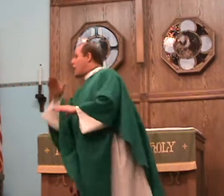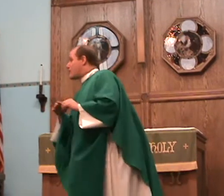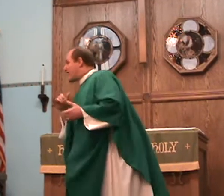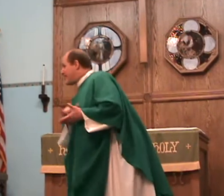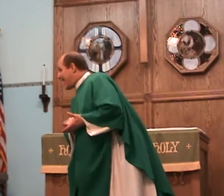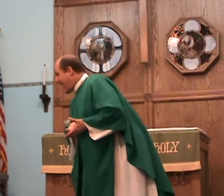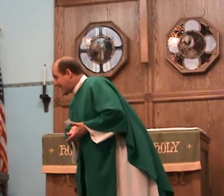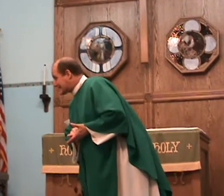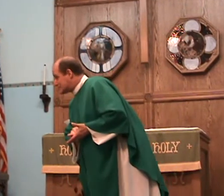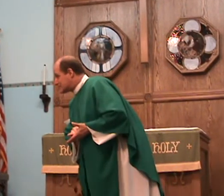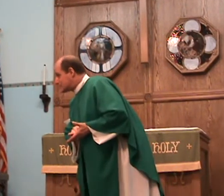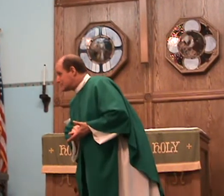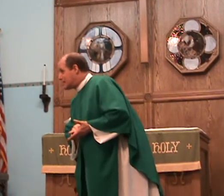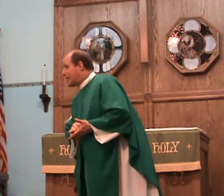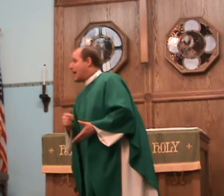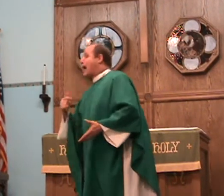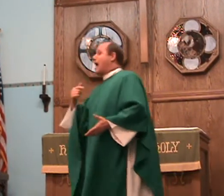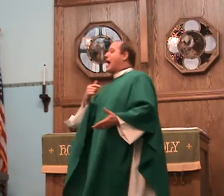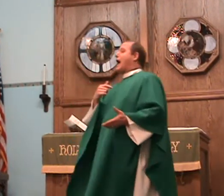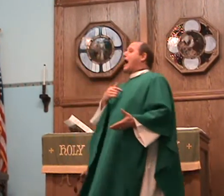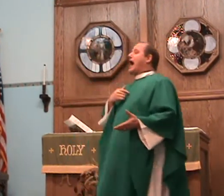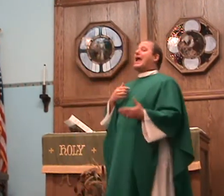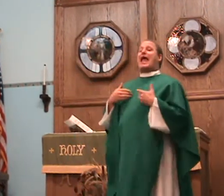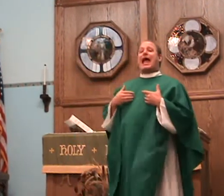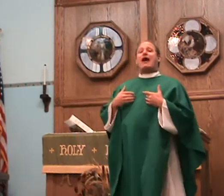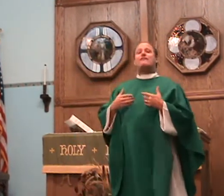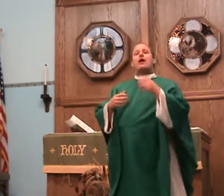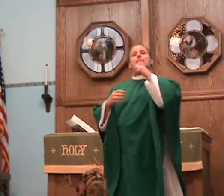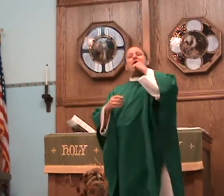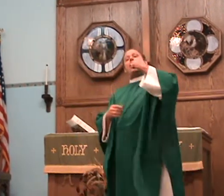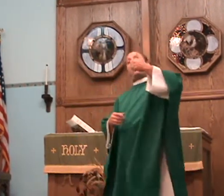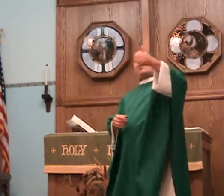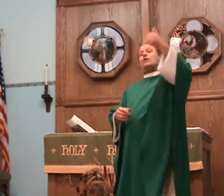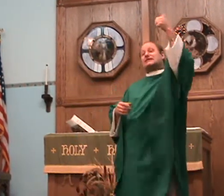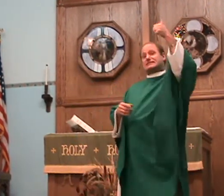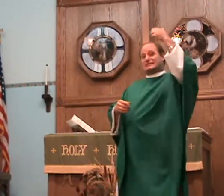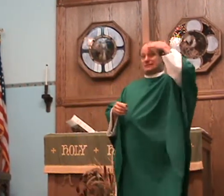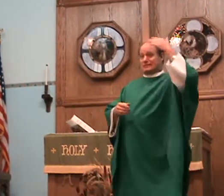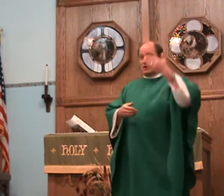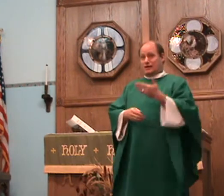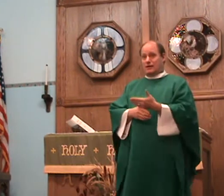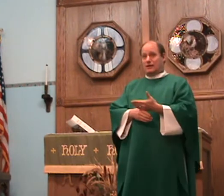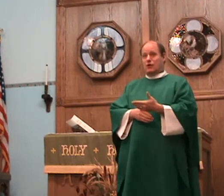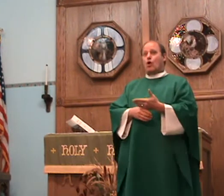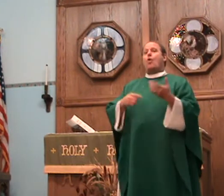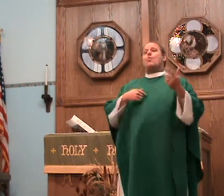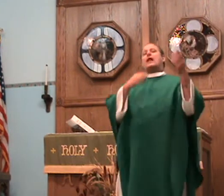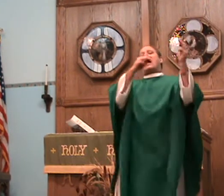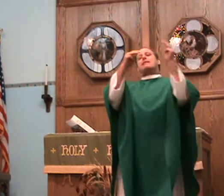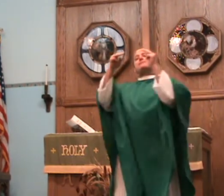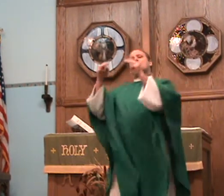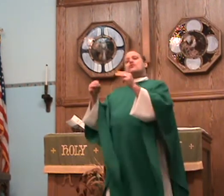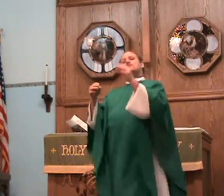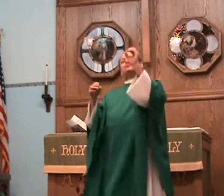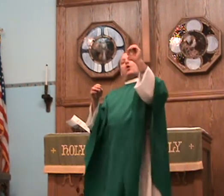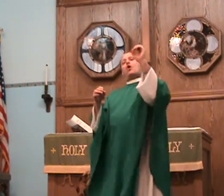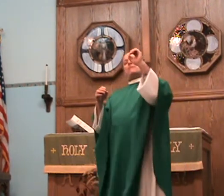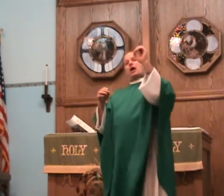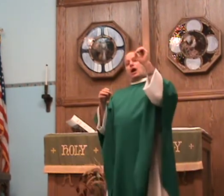Longer than that, I have my oldest son when I moved to